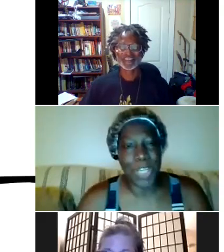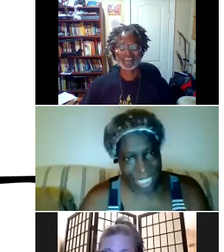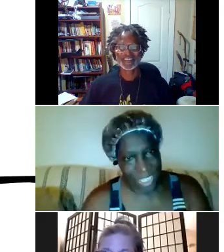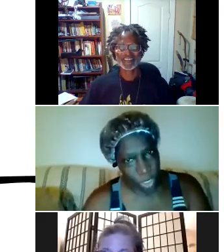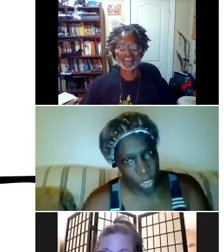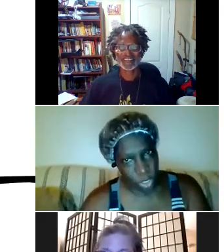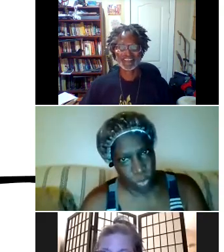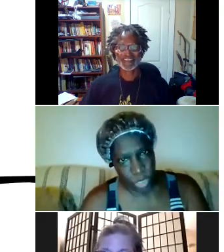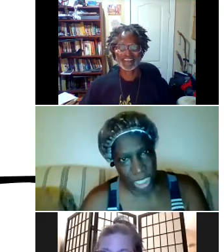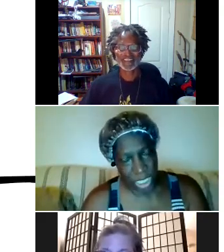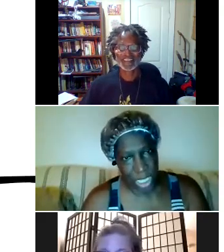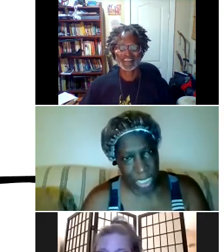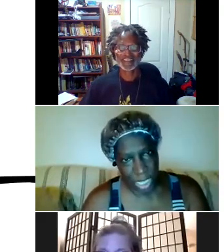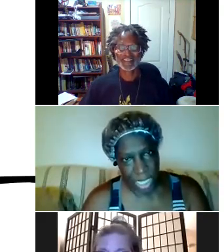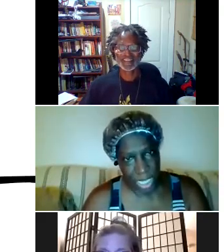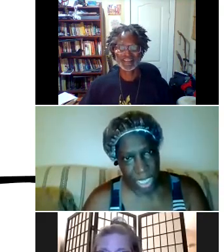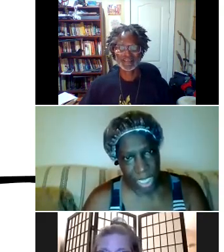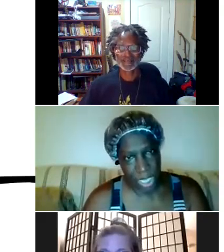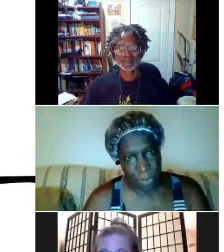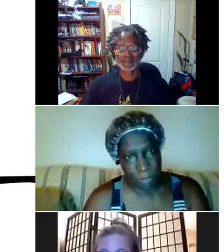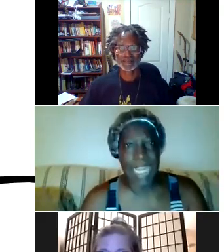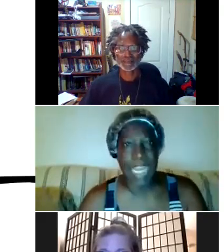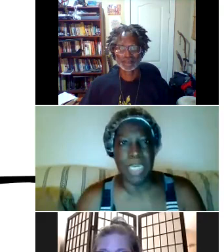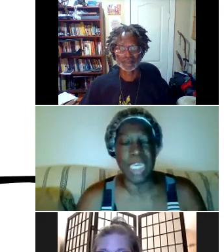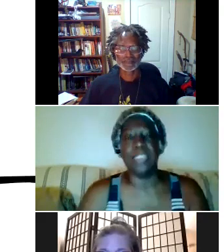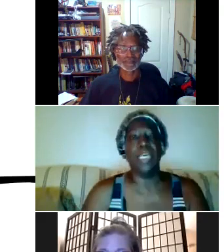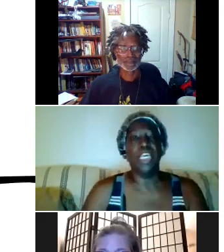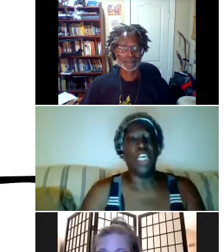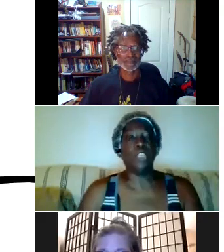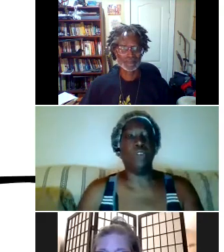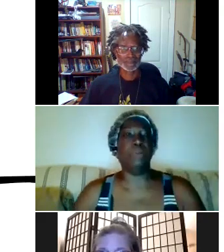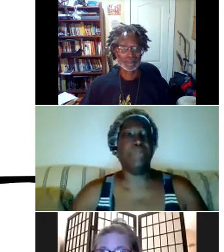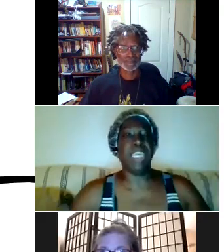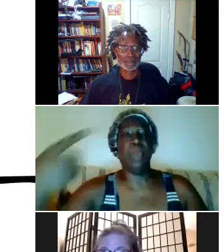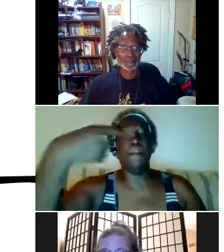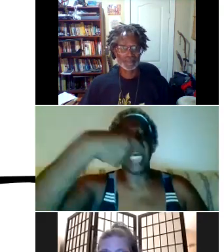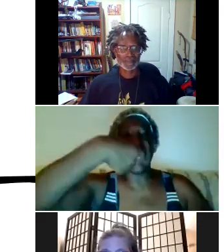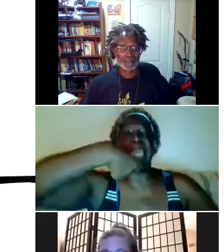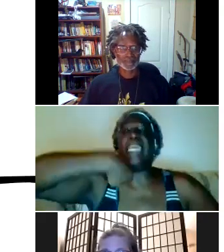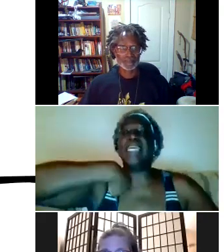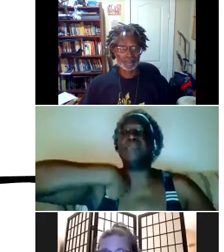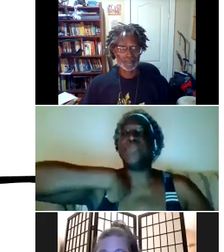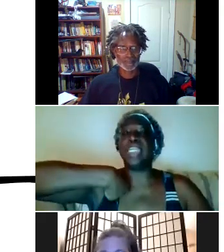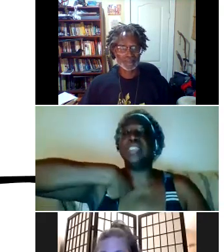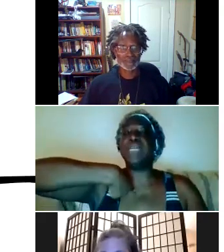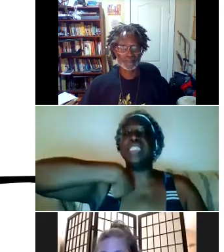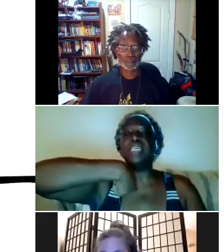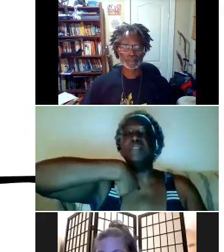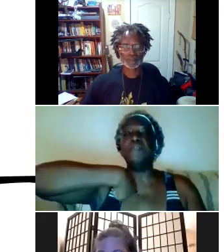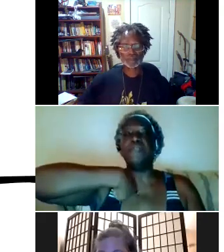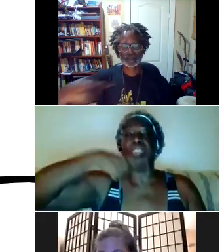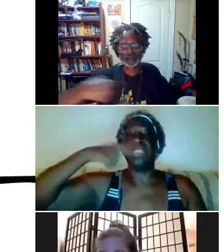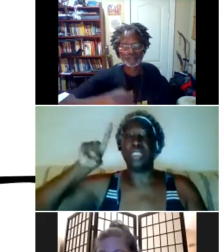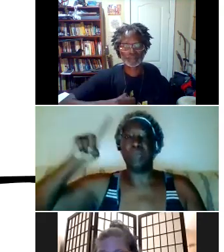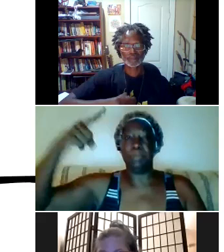Yeah. Okay. So my name is. So it would be my. I'm pointing to